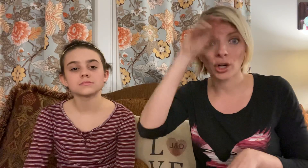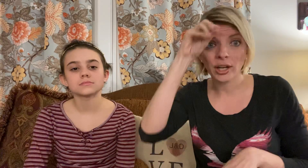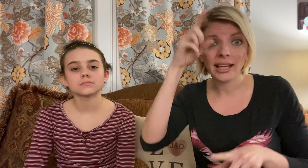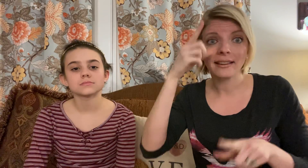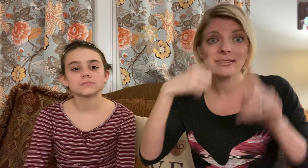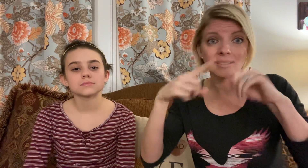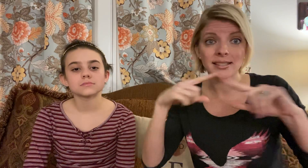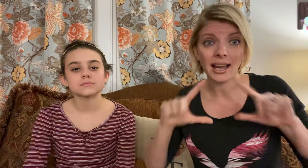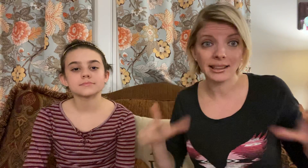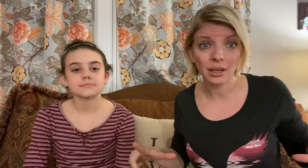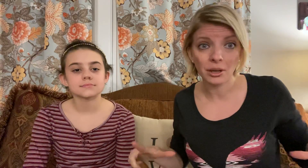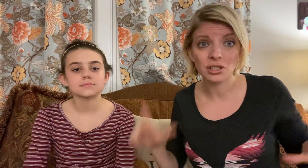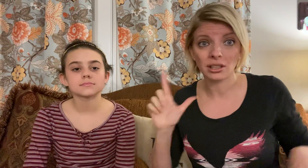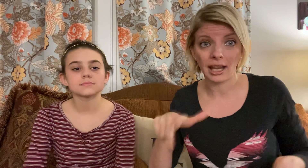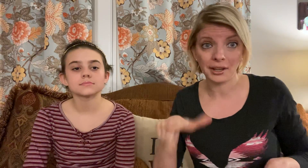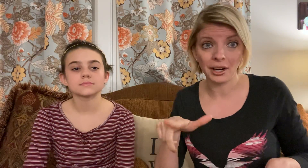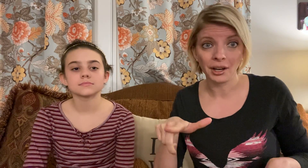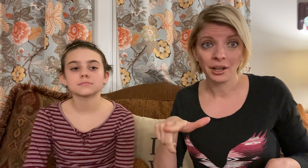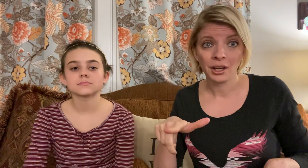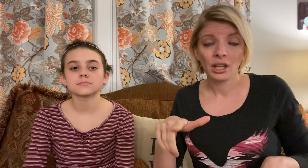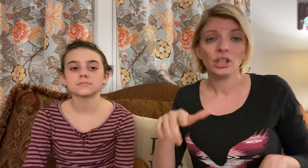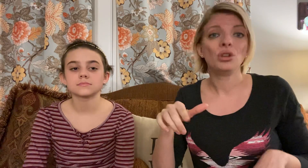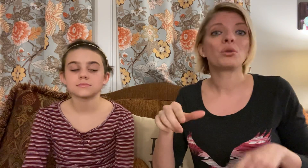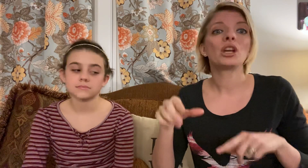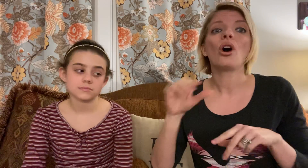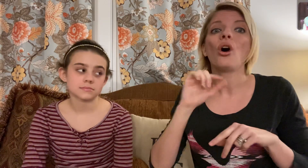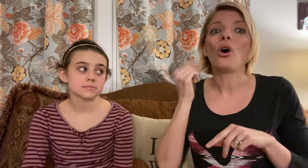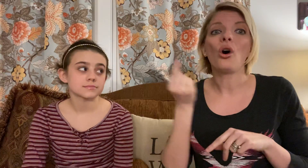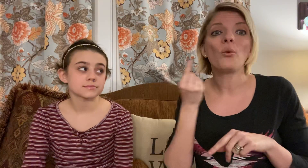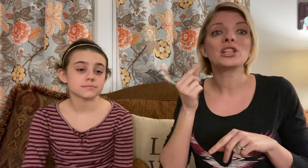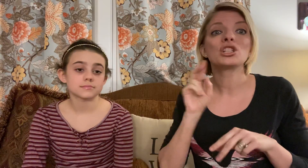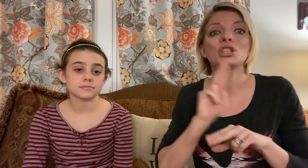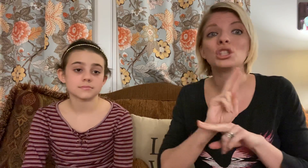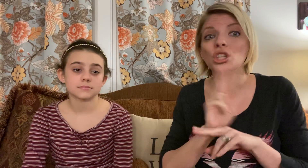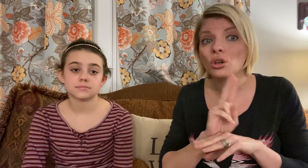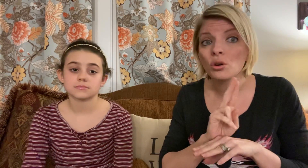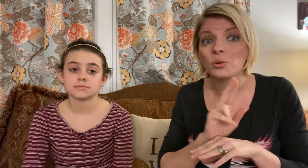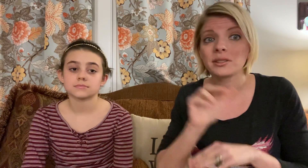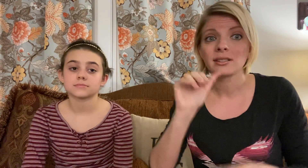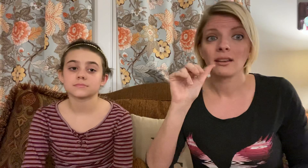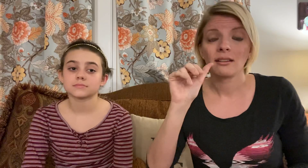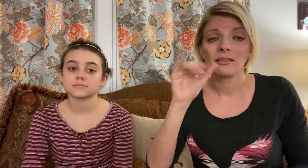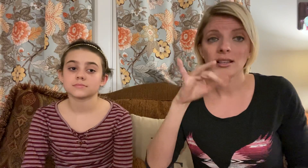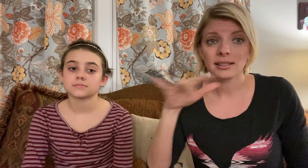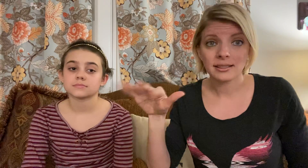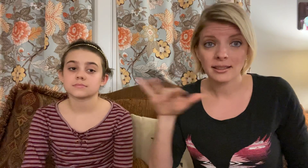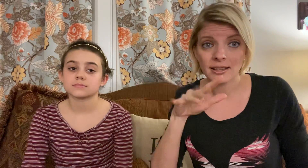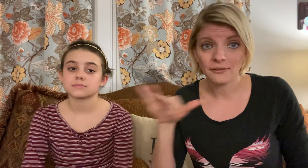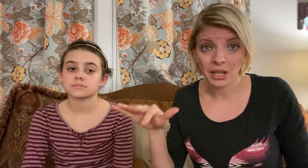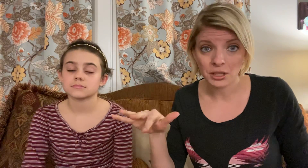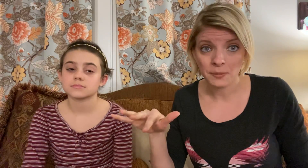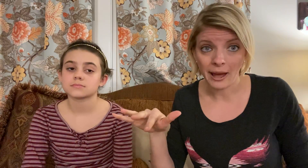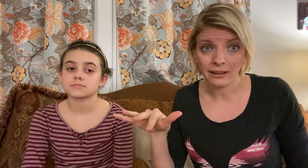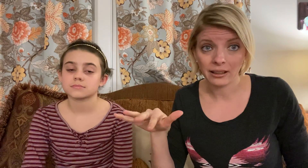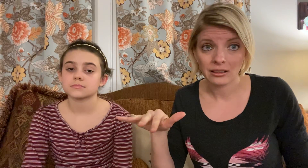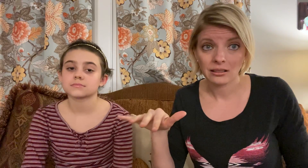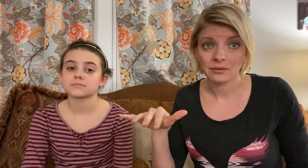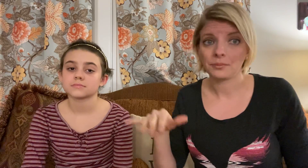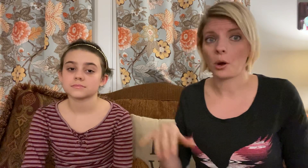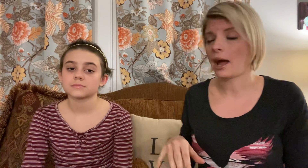learning the sign language later, you can always just use the finger spelling,